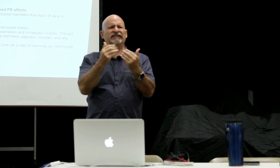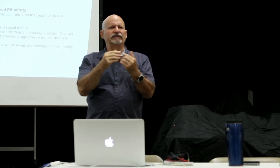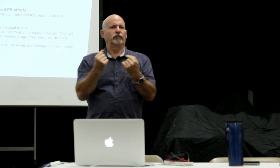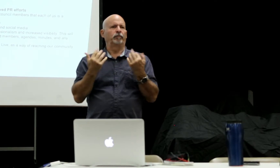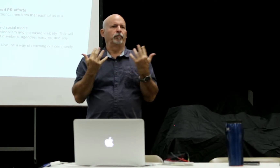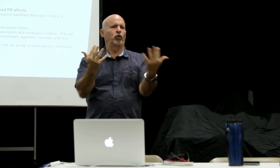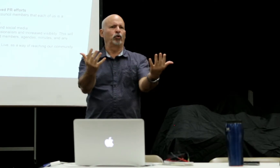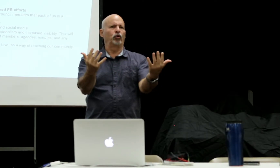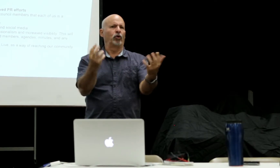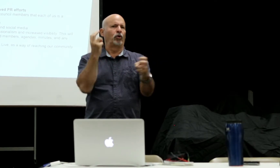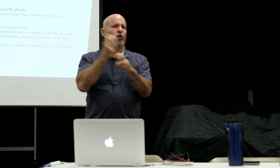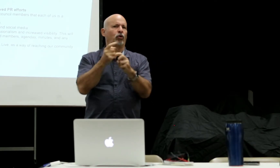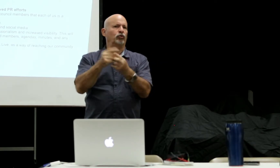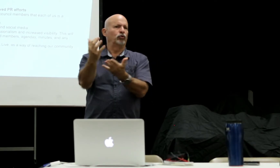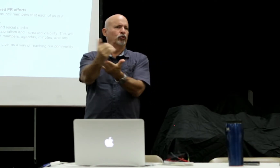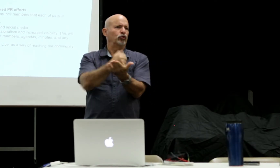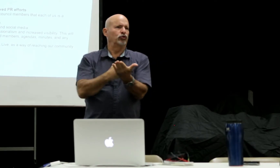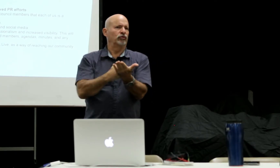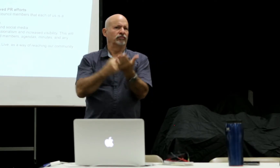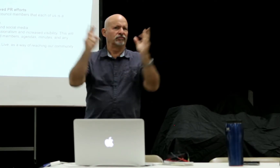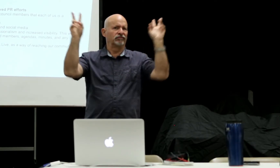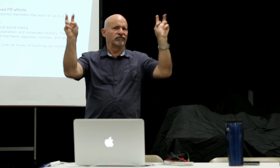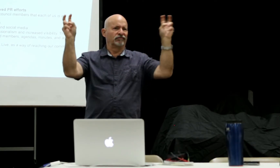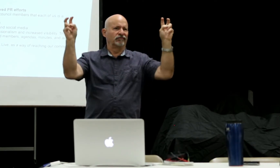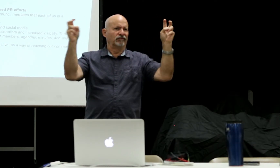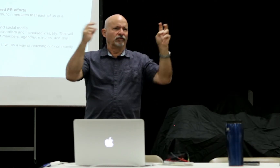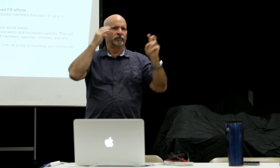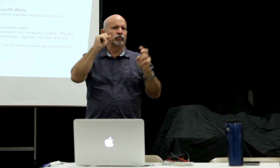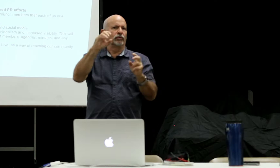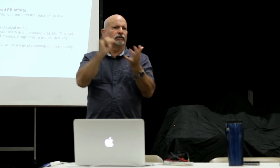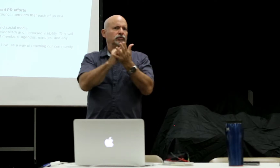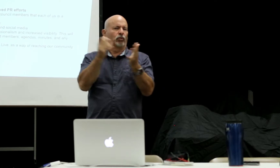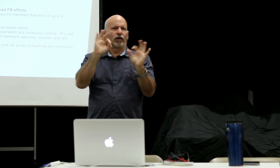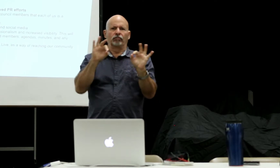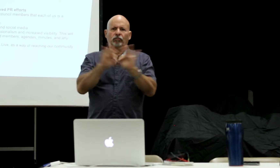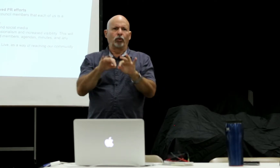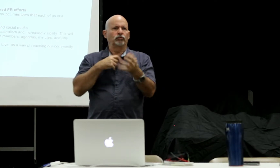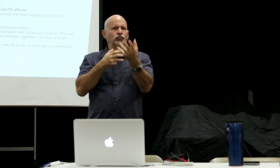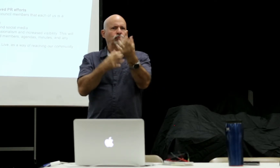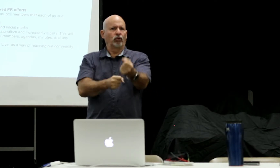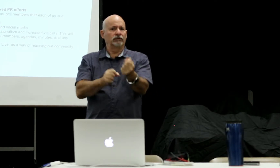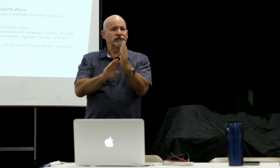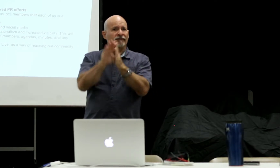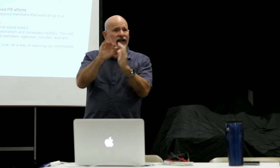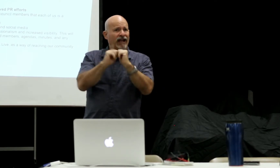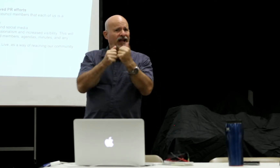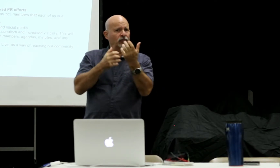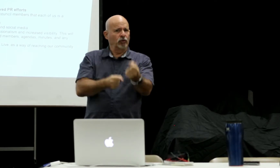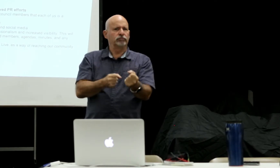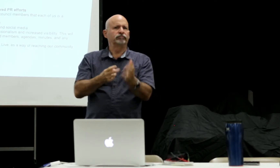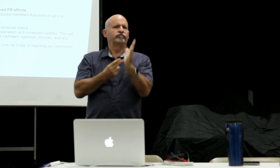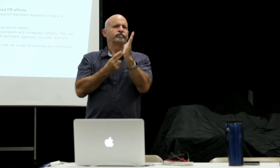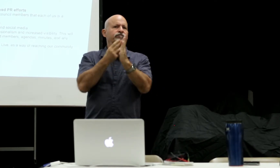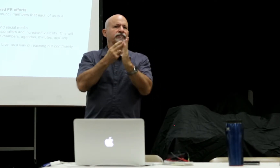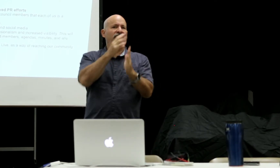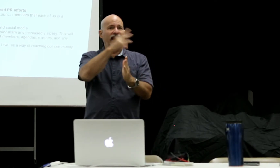to also have that trust, and I know that trust can be lost very quickly. So it's important for us to develop